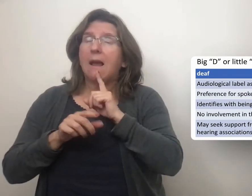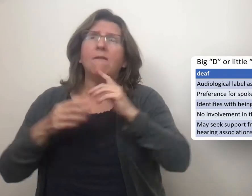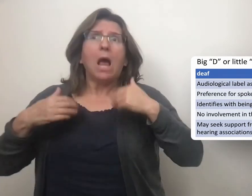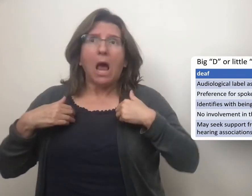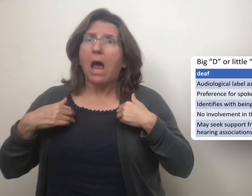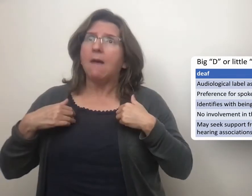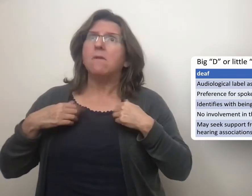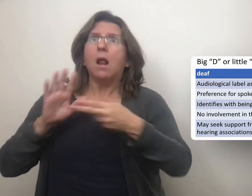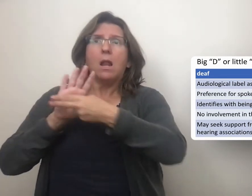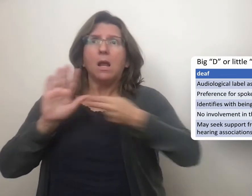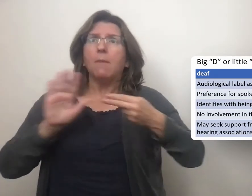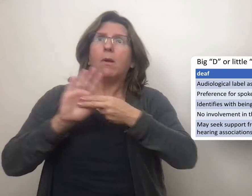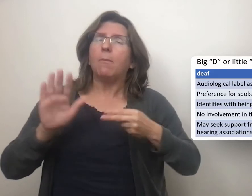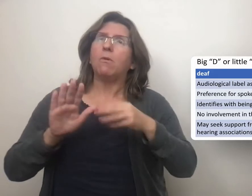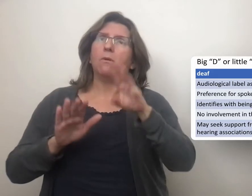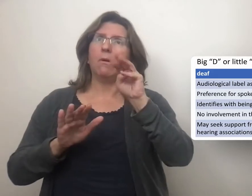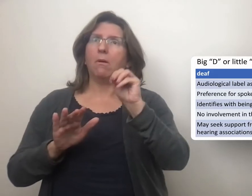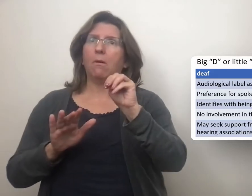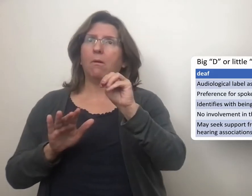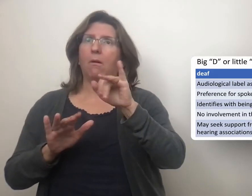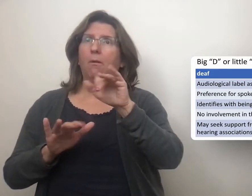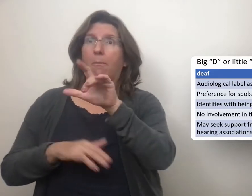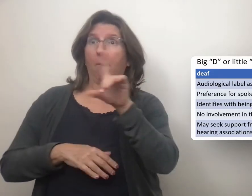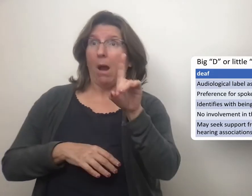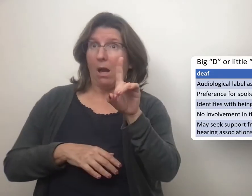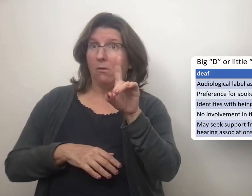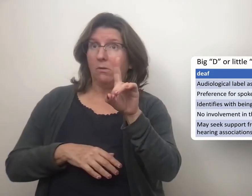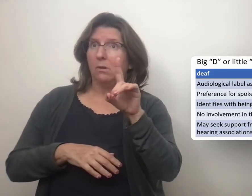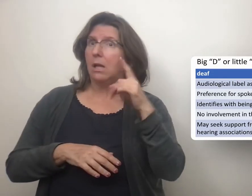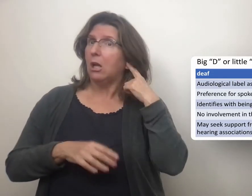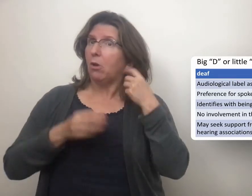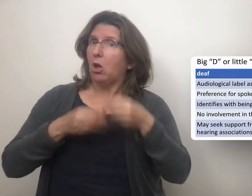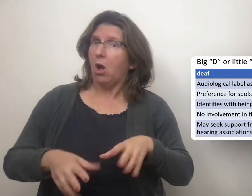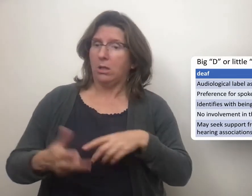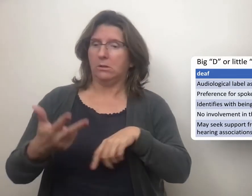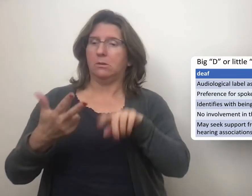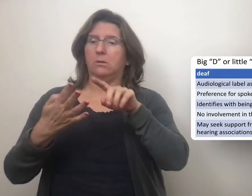The actual hearing loss in those identified as little d deaf run the gamut.